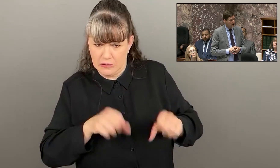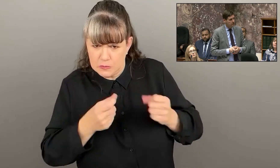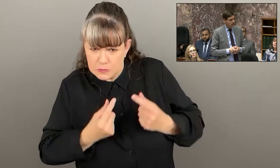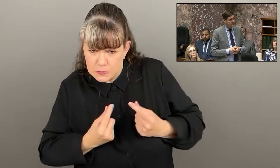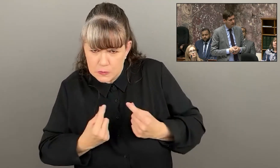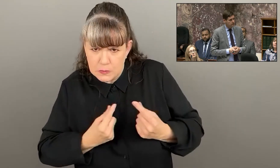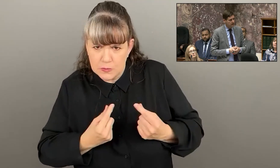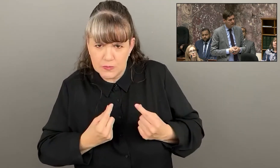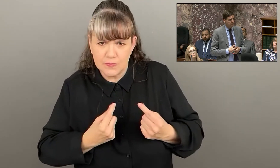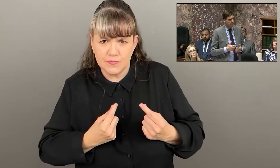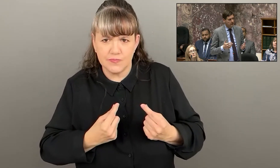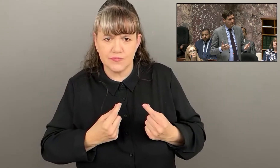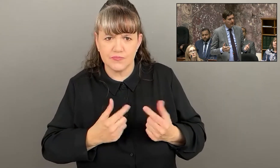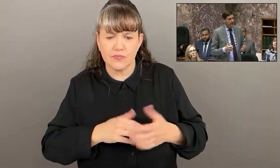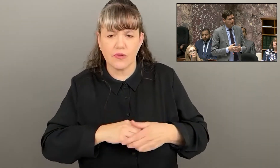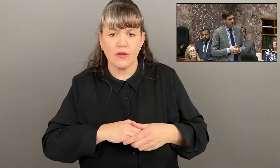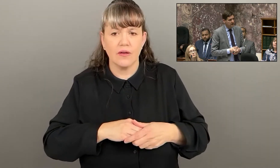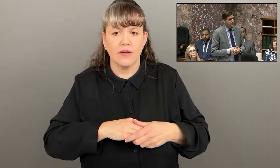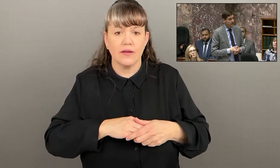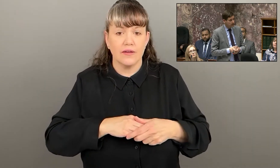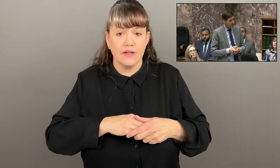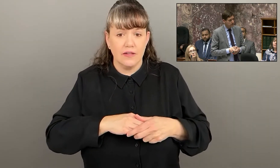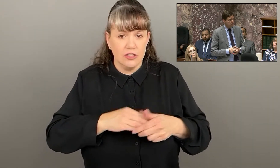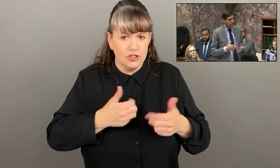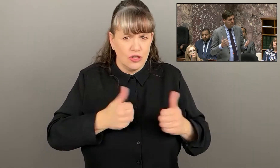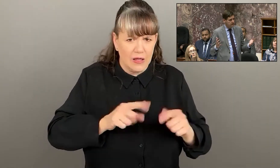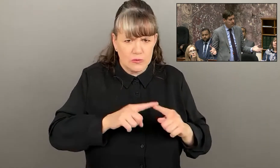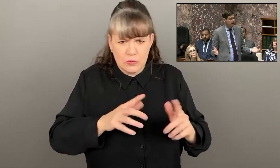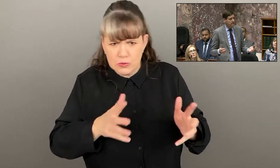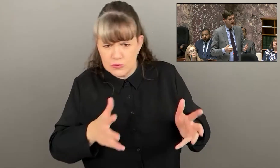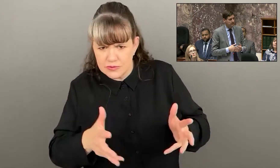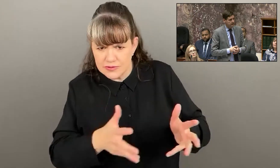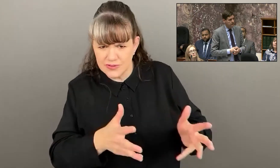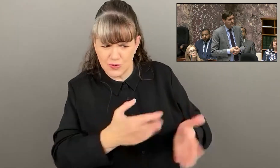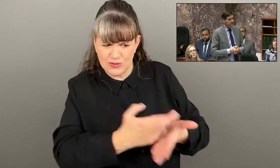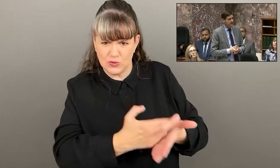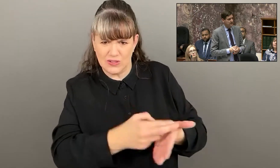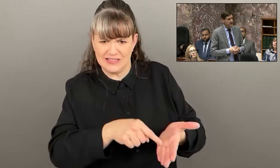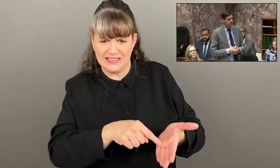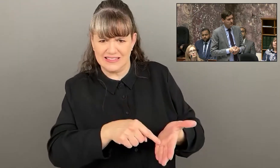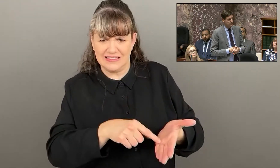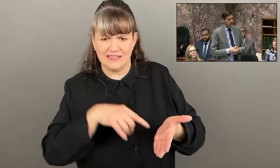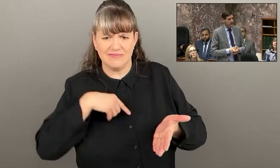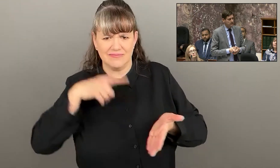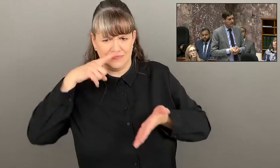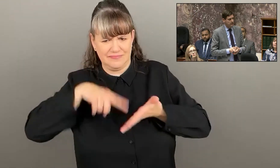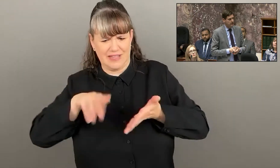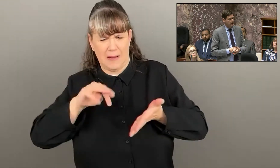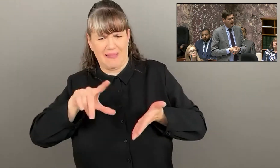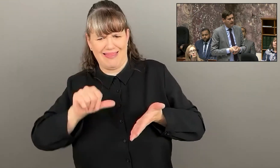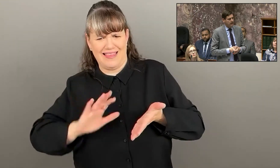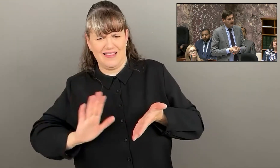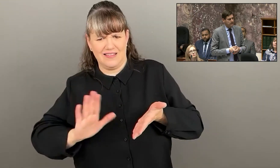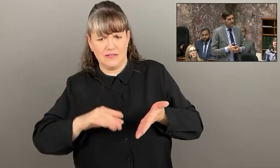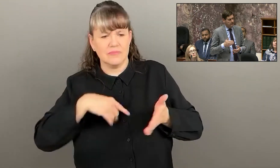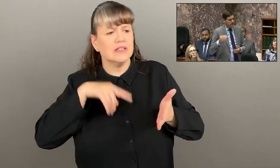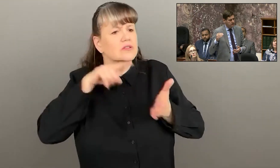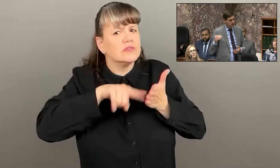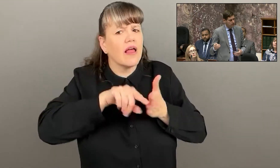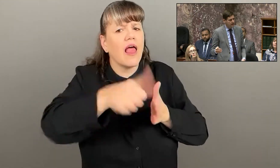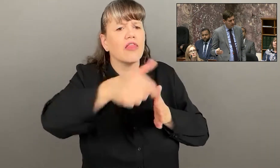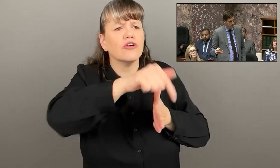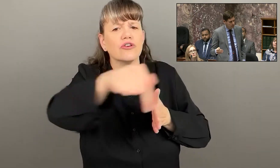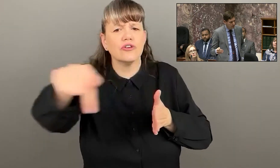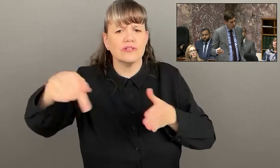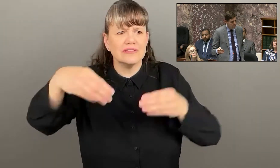would be better directed elsewhere, and was advised that we are not able to. Police are independently doing this investigation, and I'll